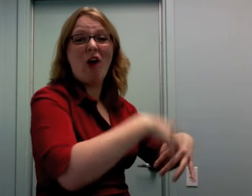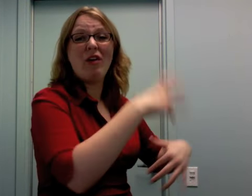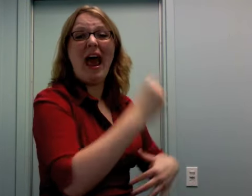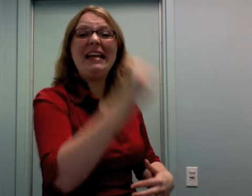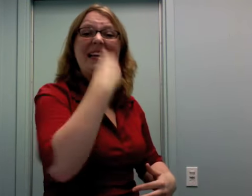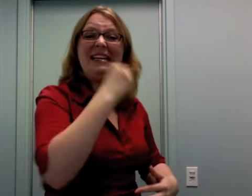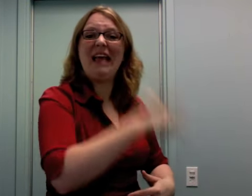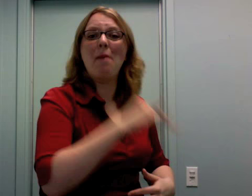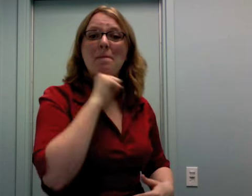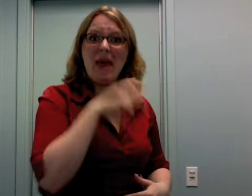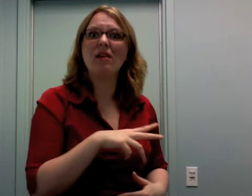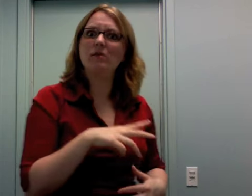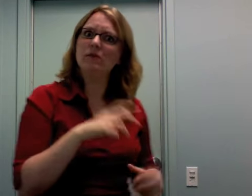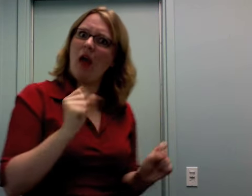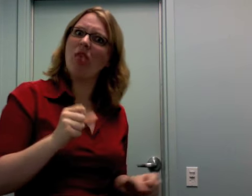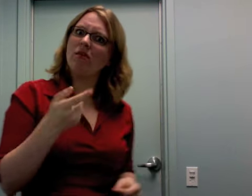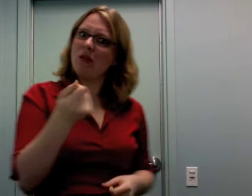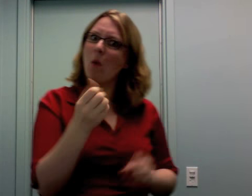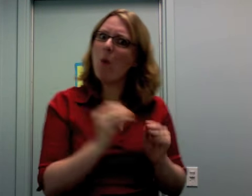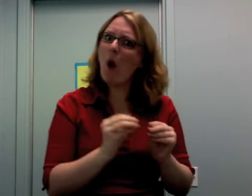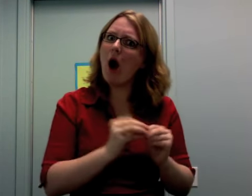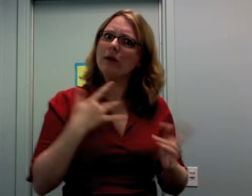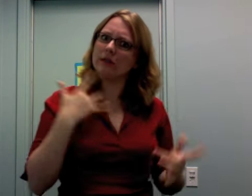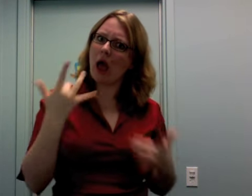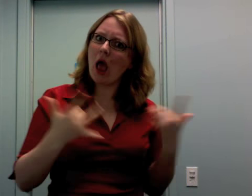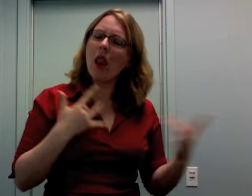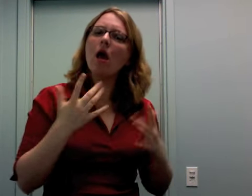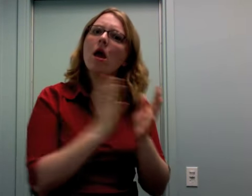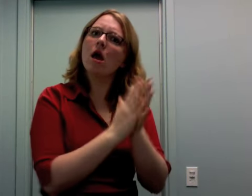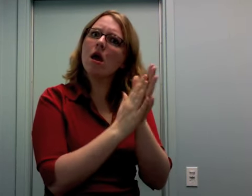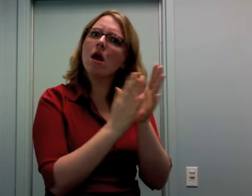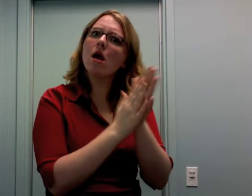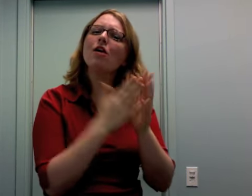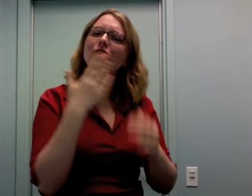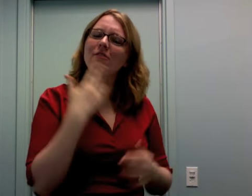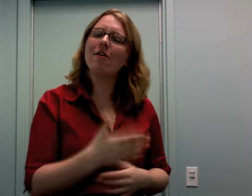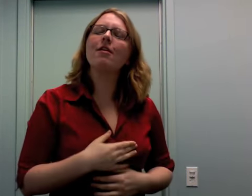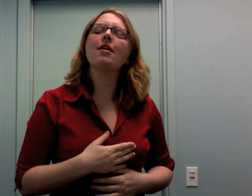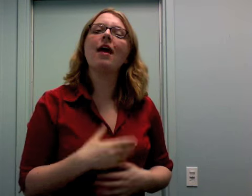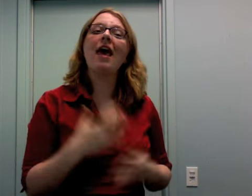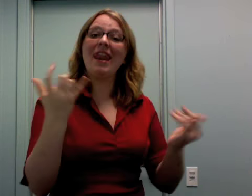That's pretty exciting. The second little pig builds his house of sticks.